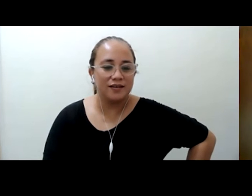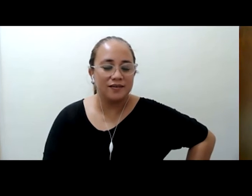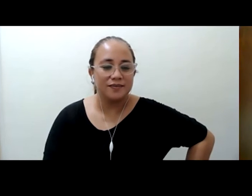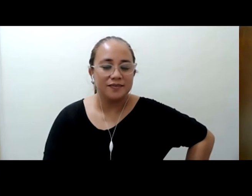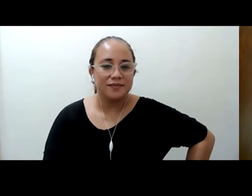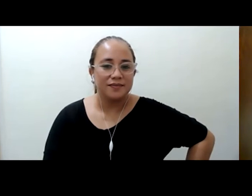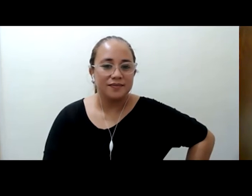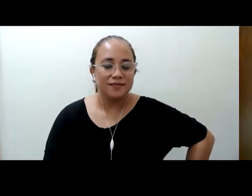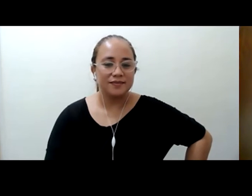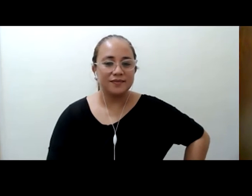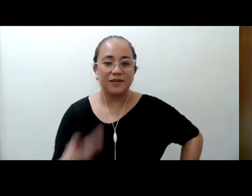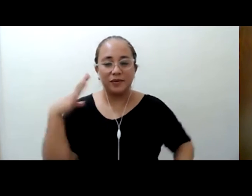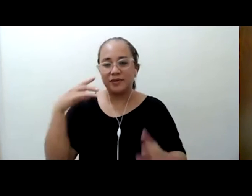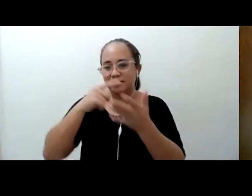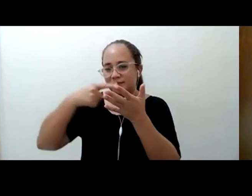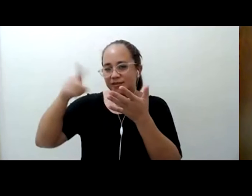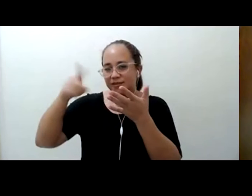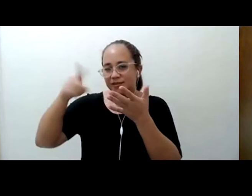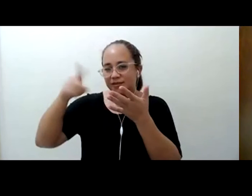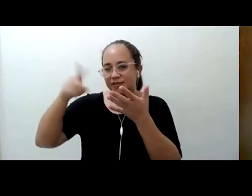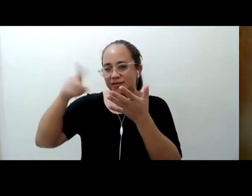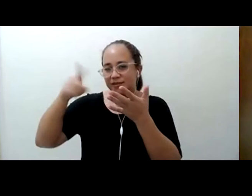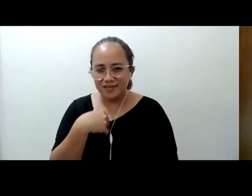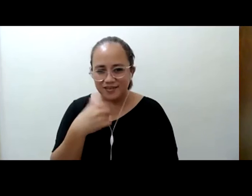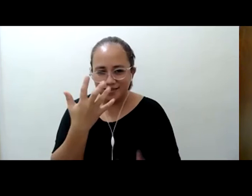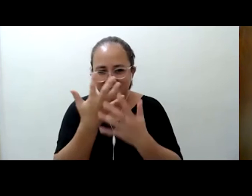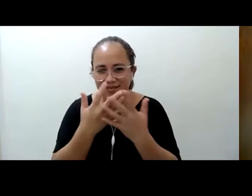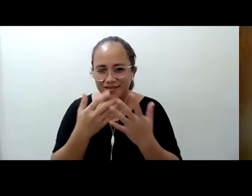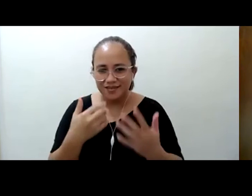see what's going on here.